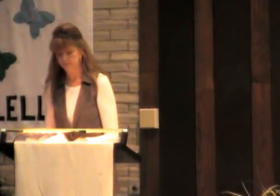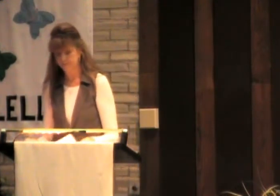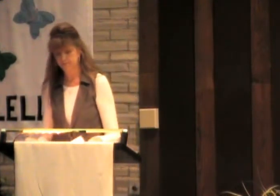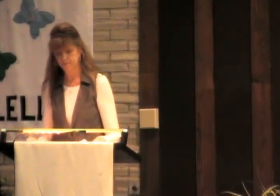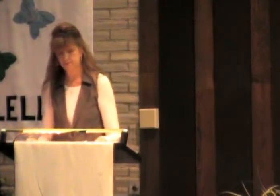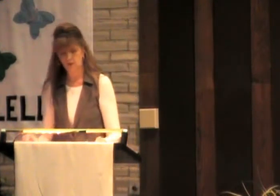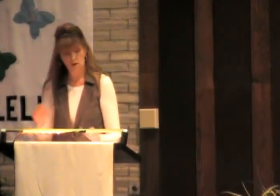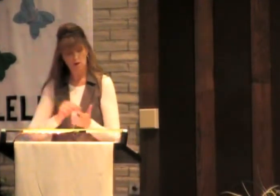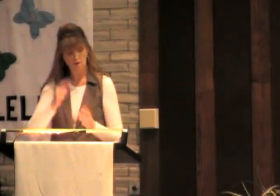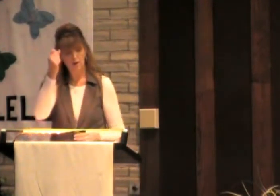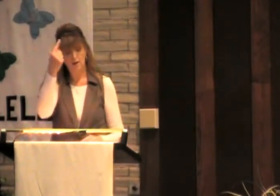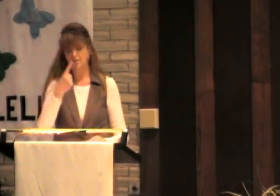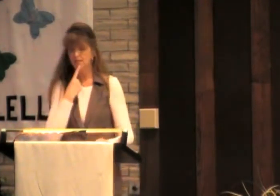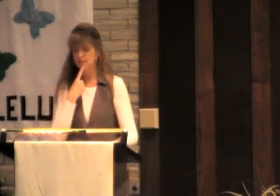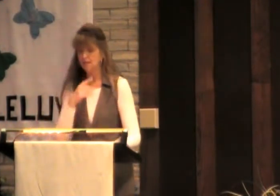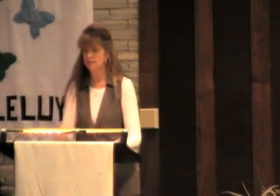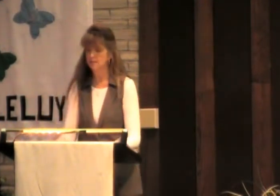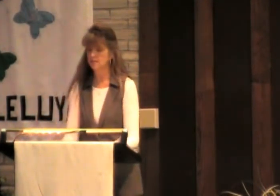11